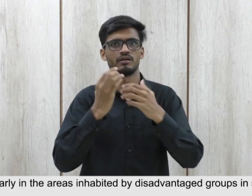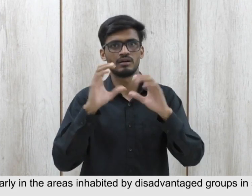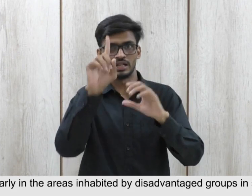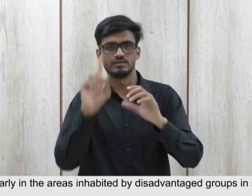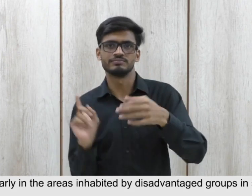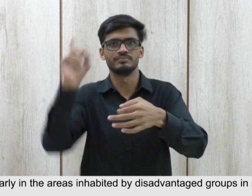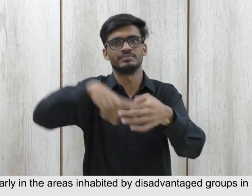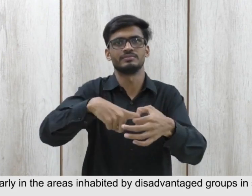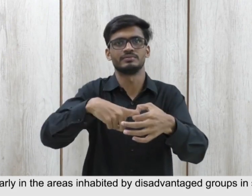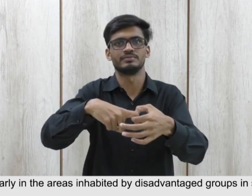in the society.